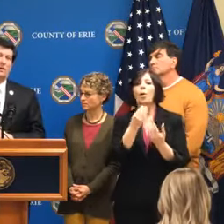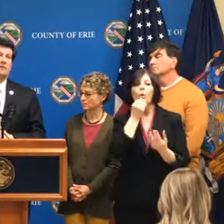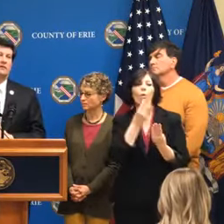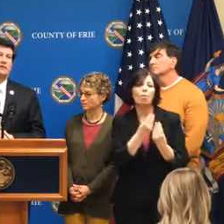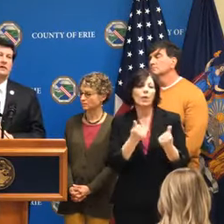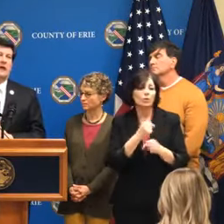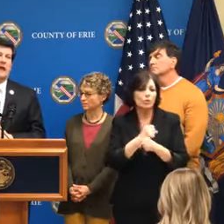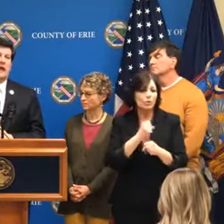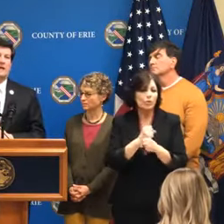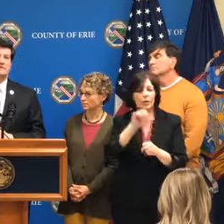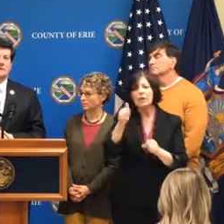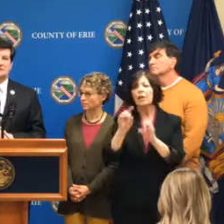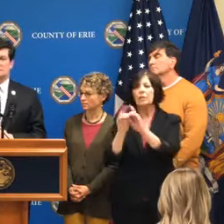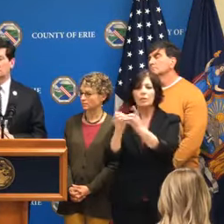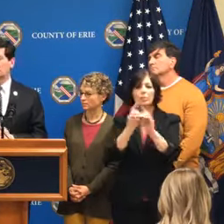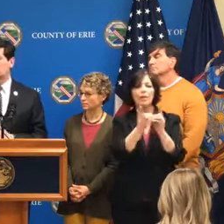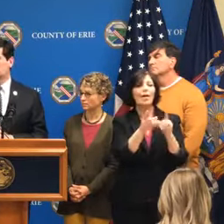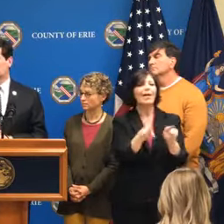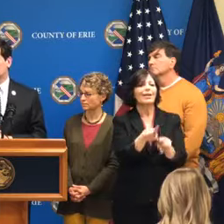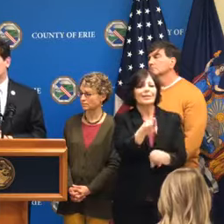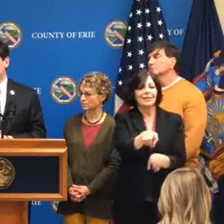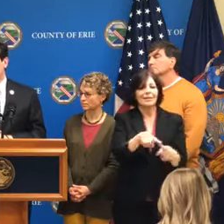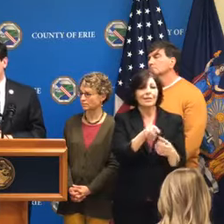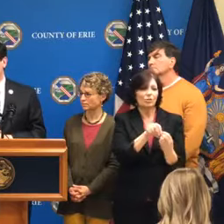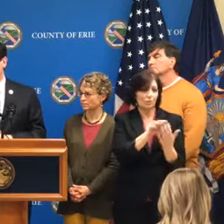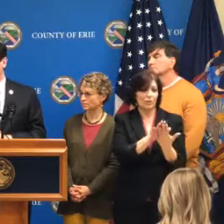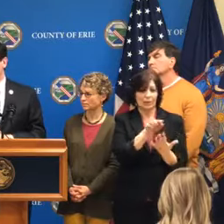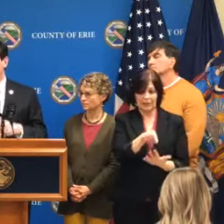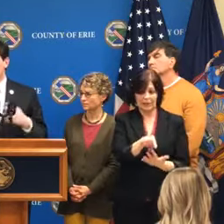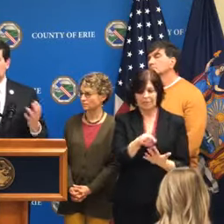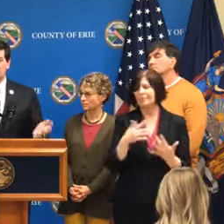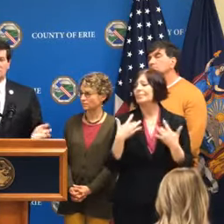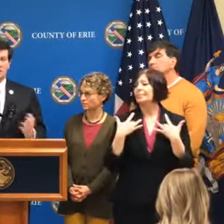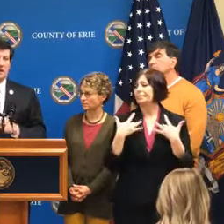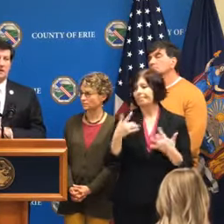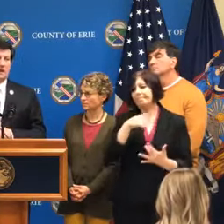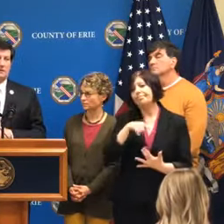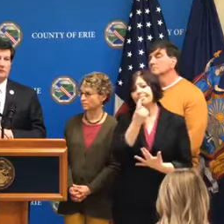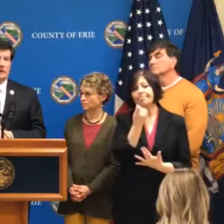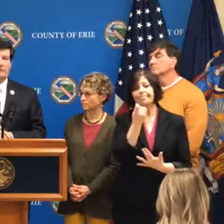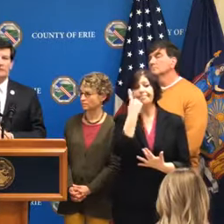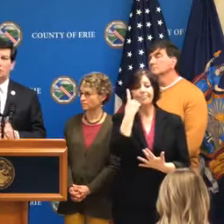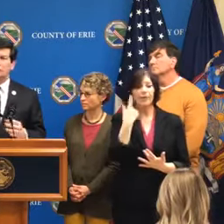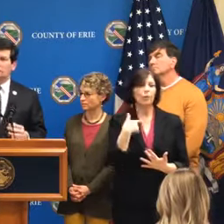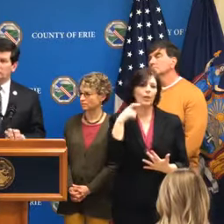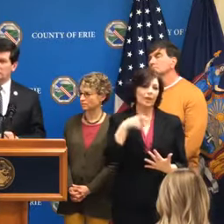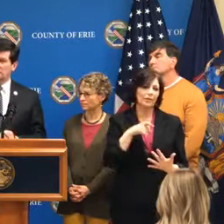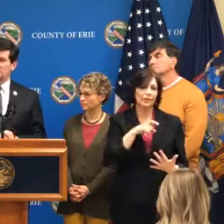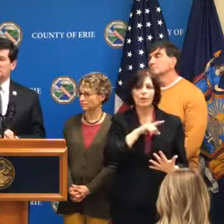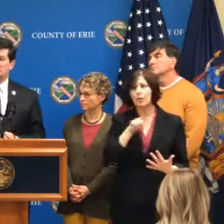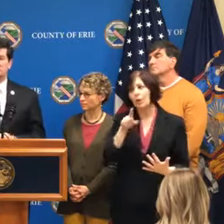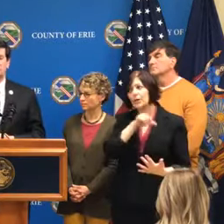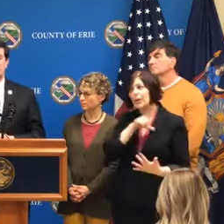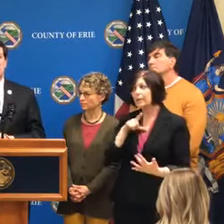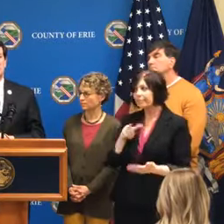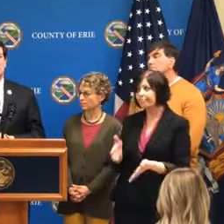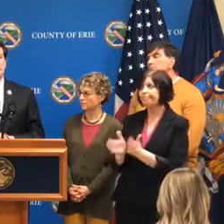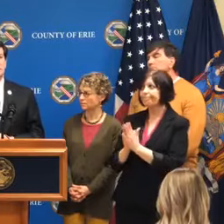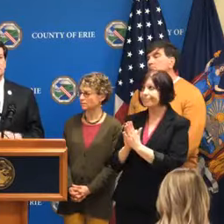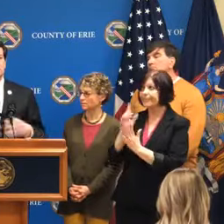other departments as necessary to address this. Normally, I think you understand that we would have to go before the legislature